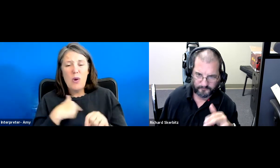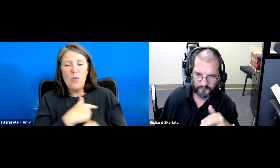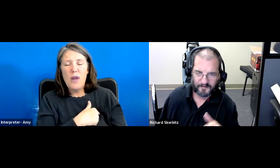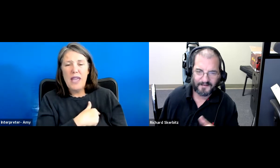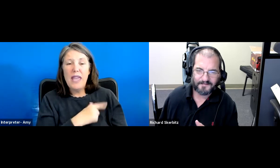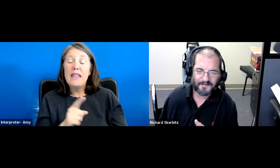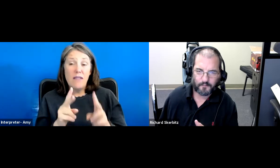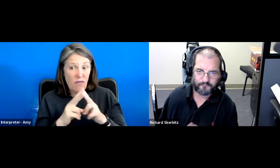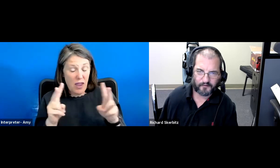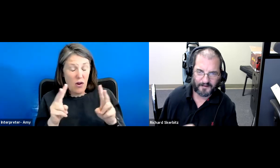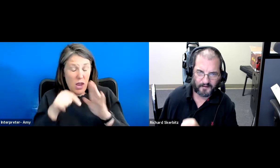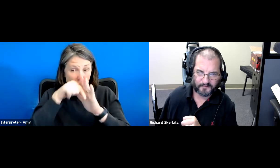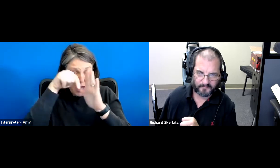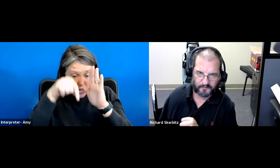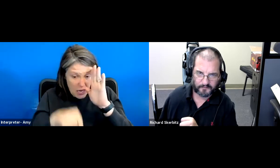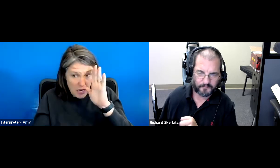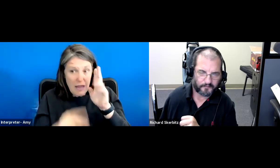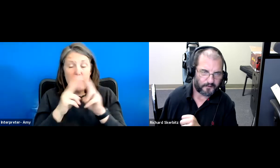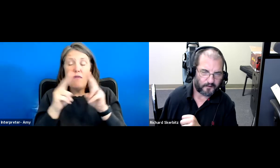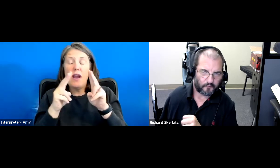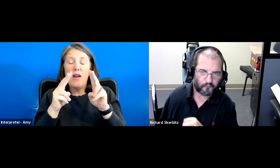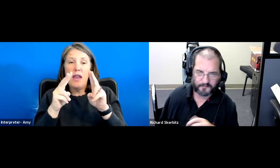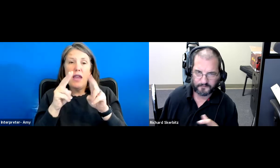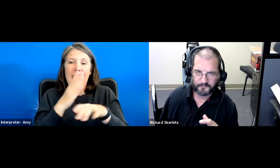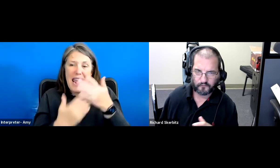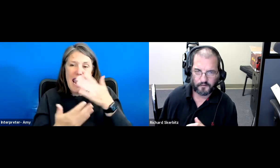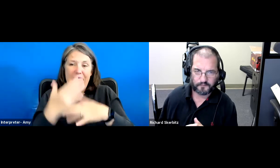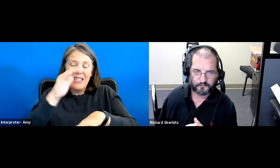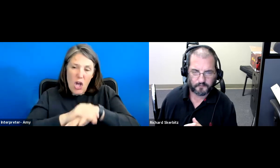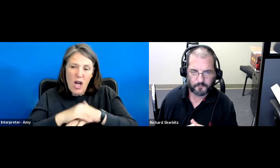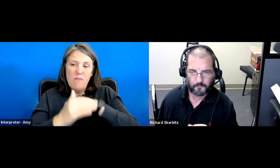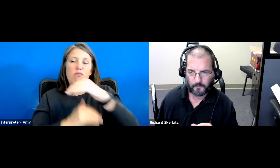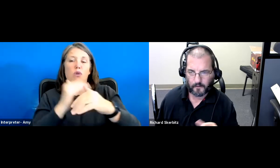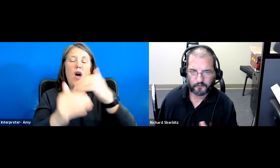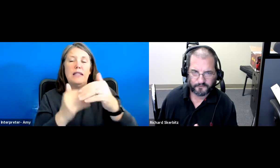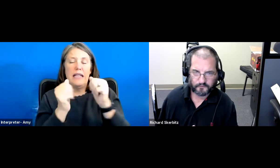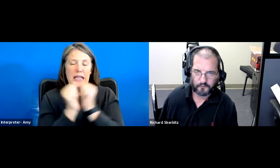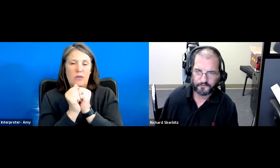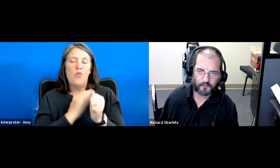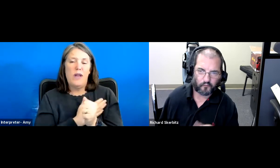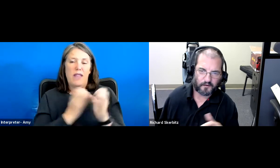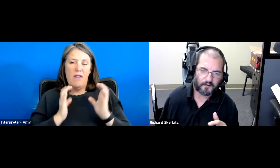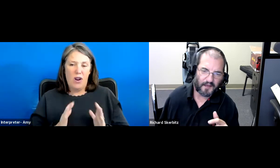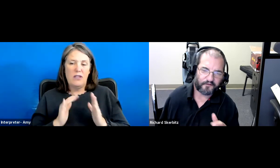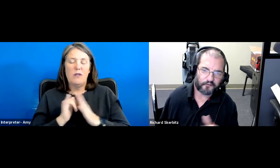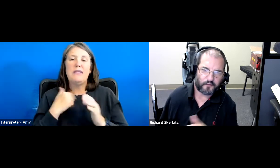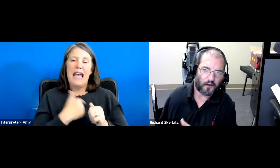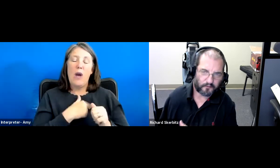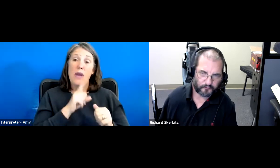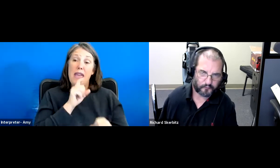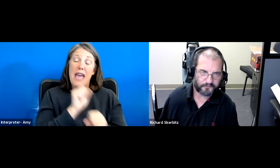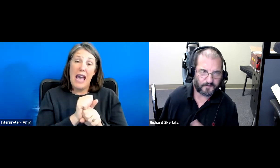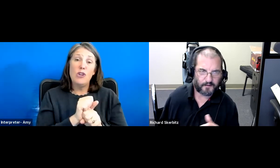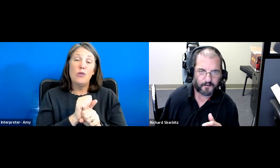it is a very in-depth, very hands-on process with our consumers that we actually